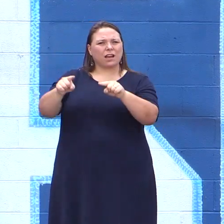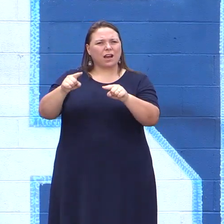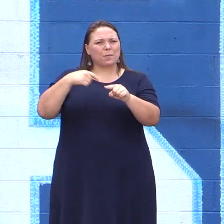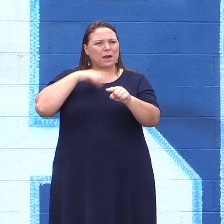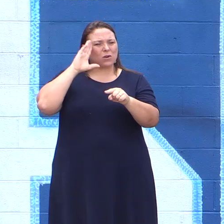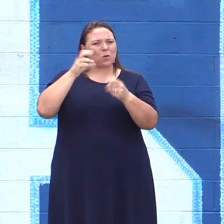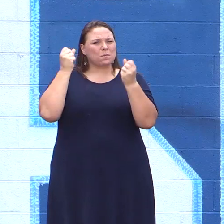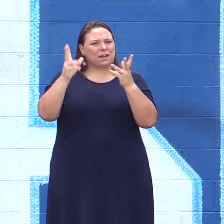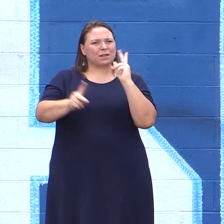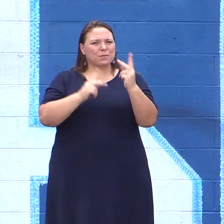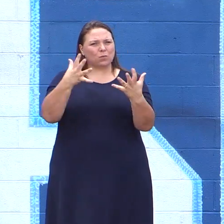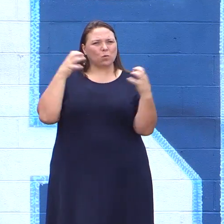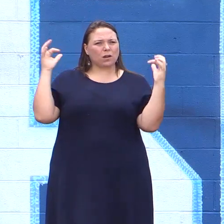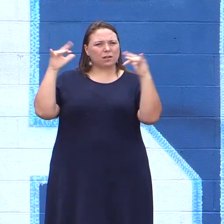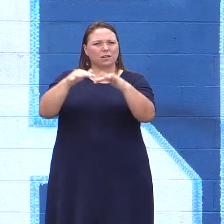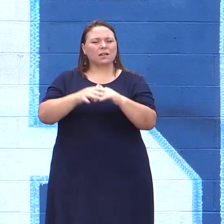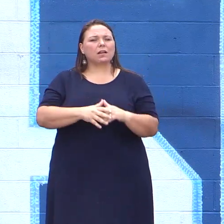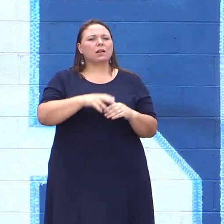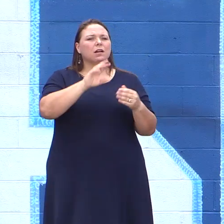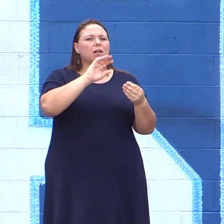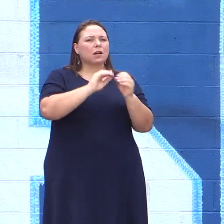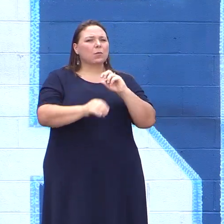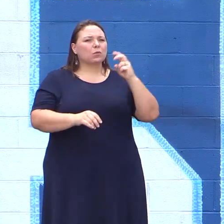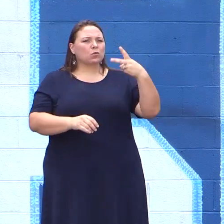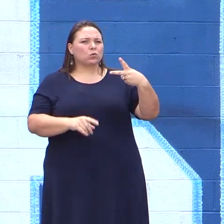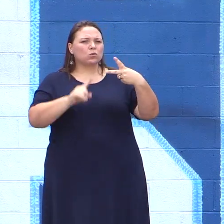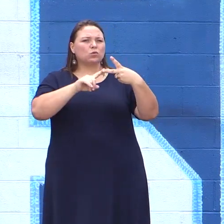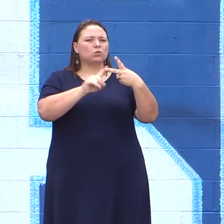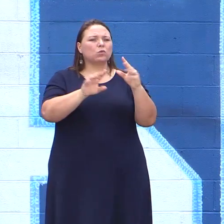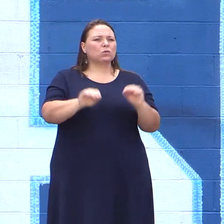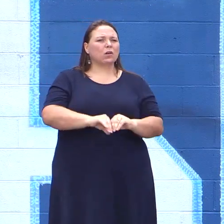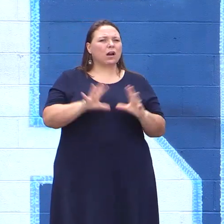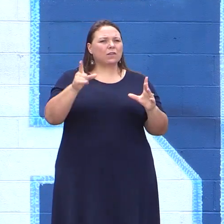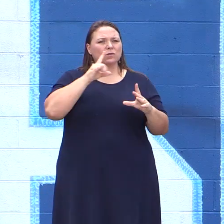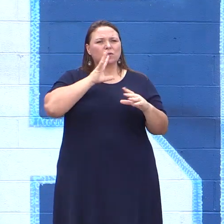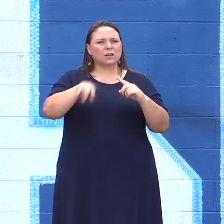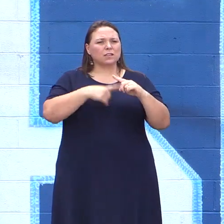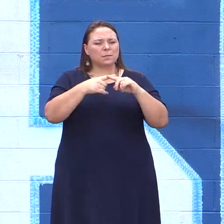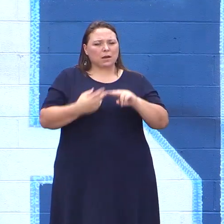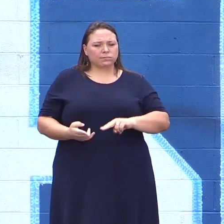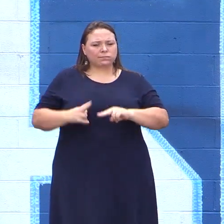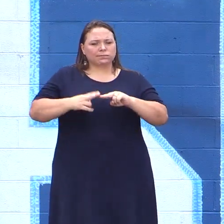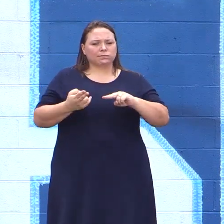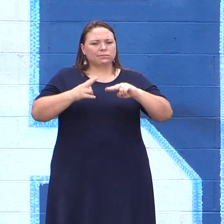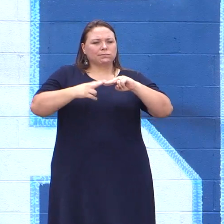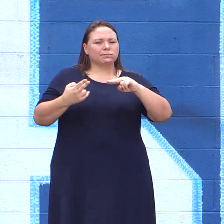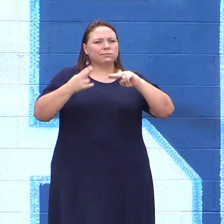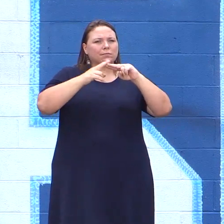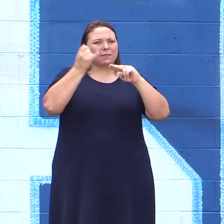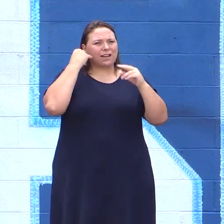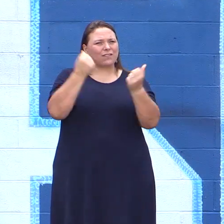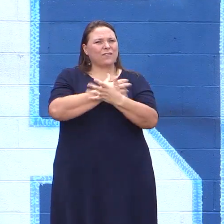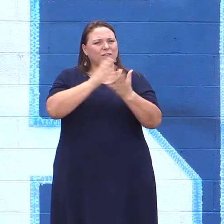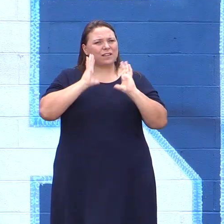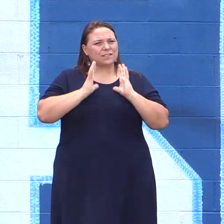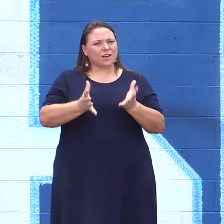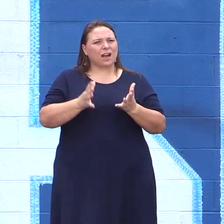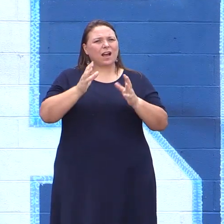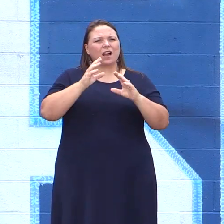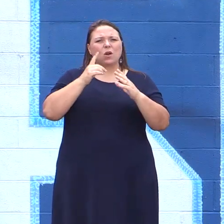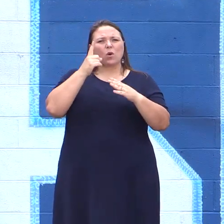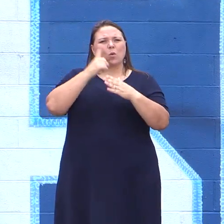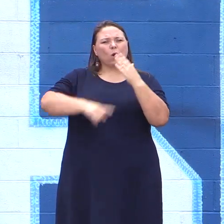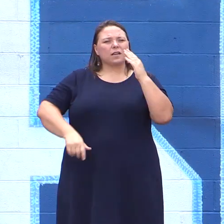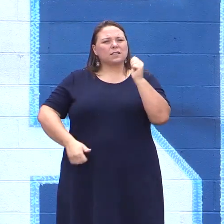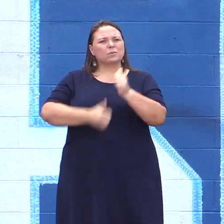demand for that? And number two, obviously, you've mentioned that the capacity will ramp up if things go well. What is the threshold for